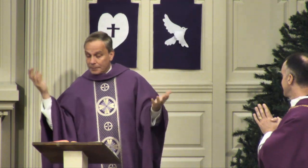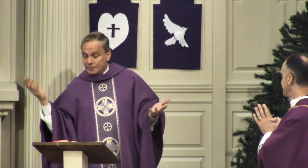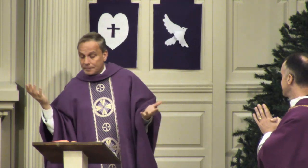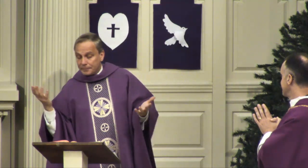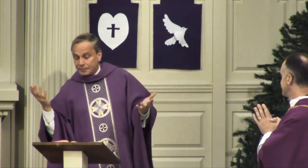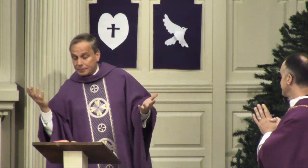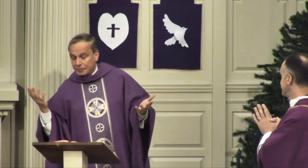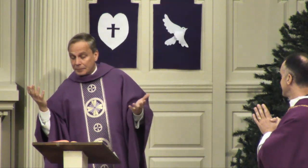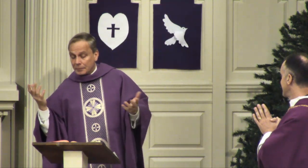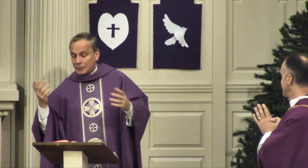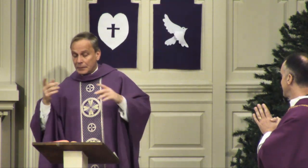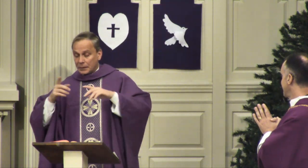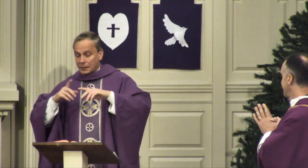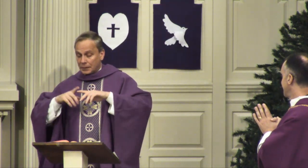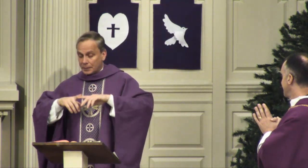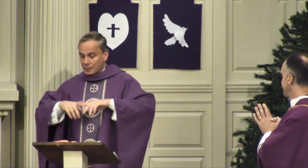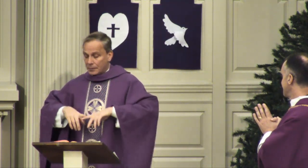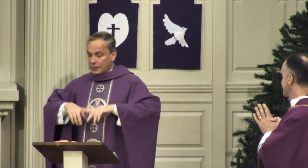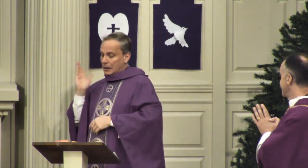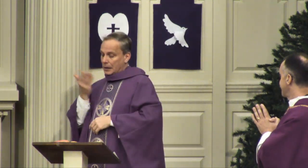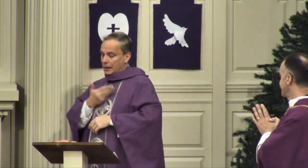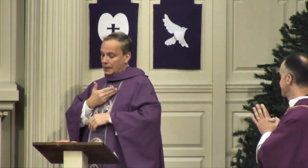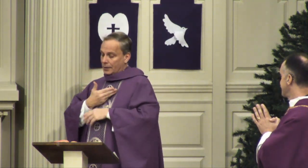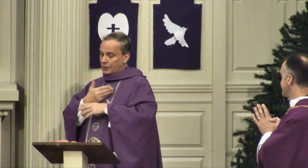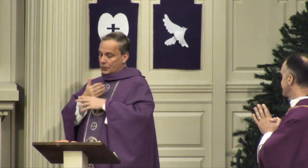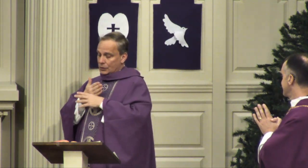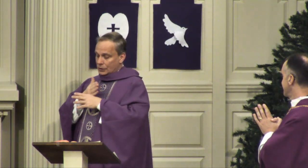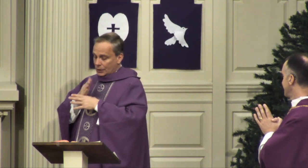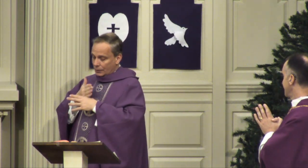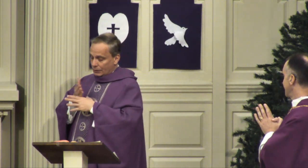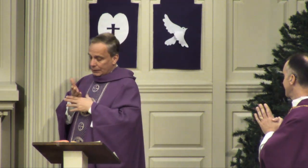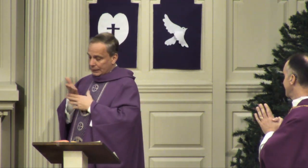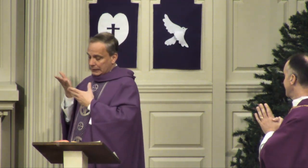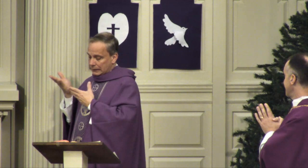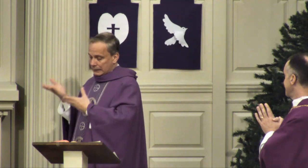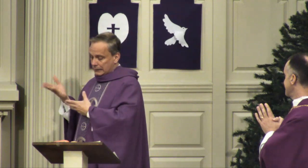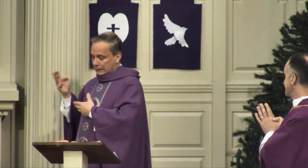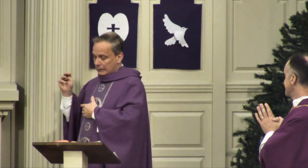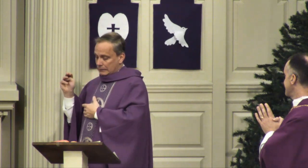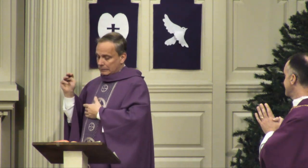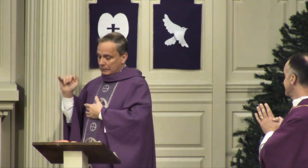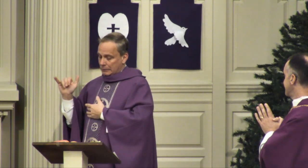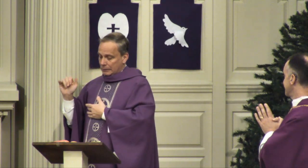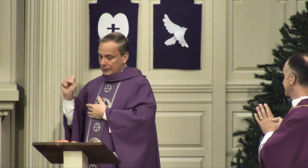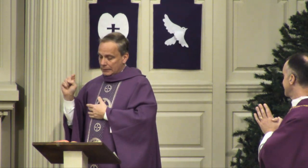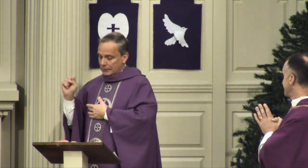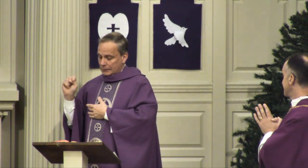Lord, that through our partaking in this mystery,